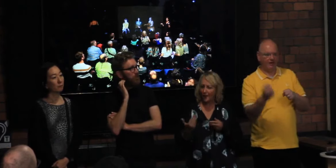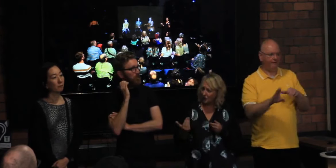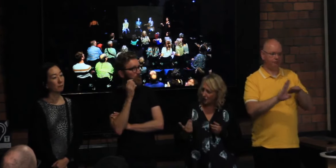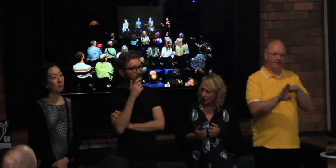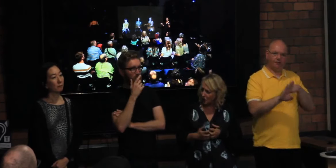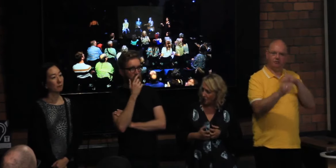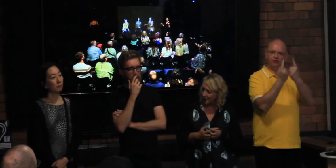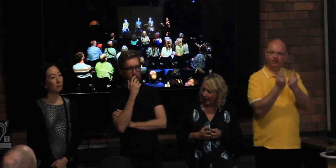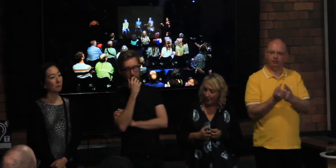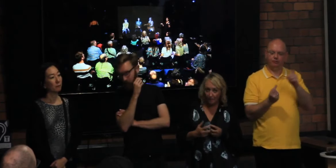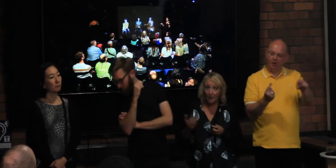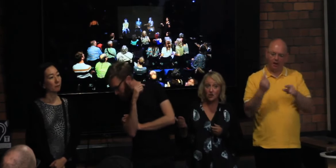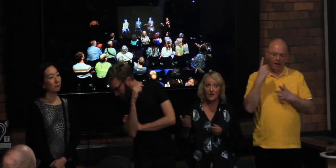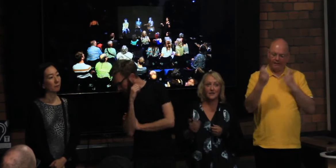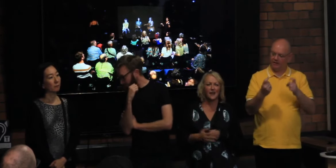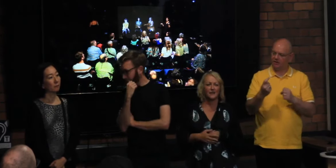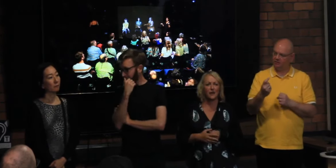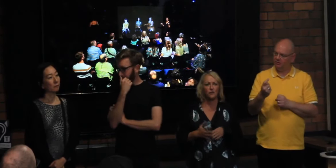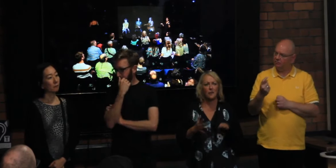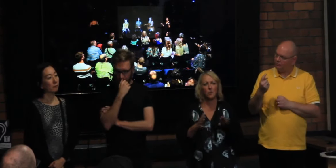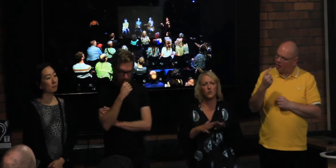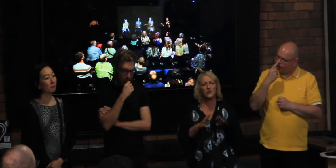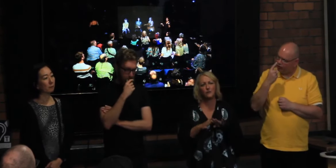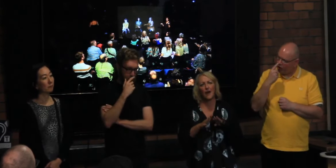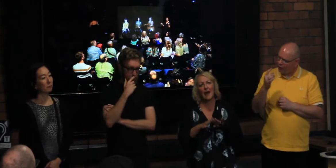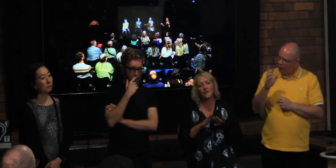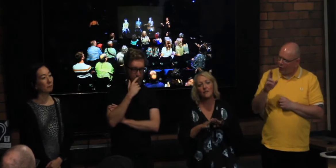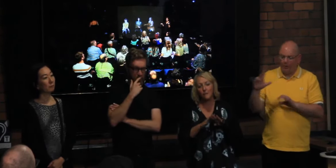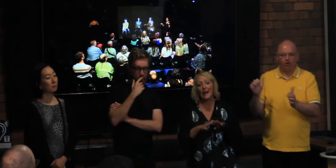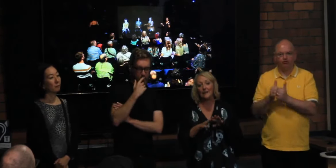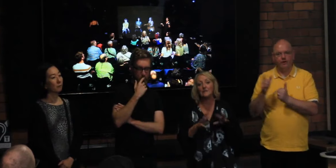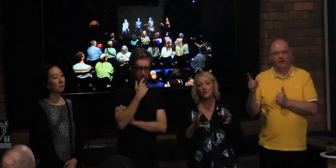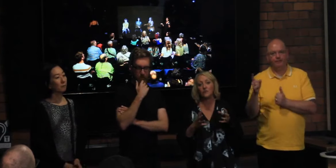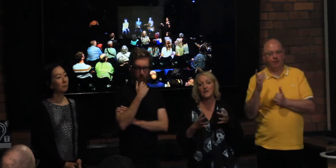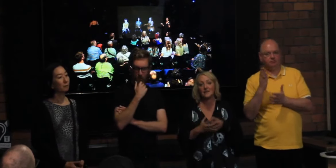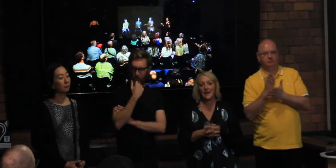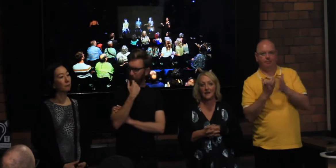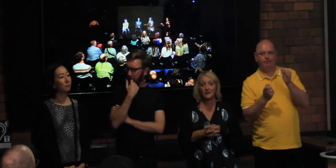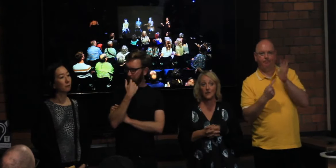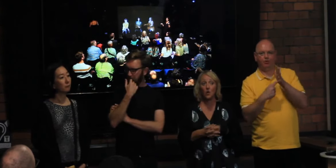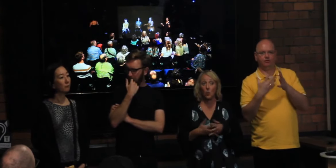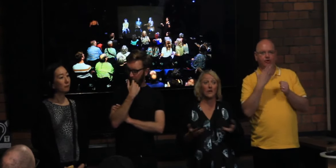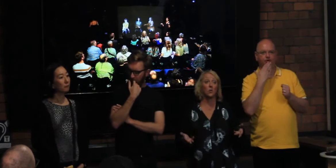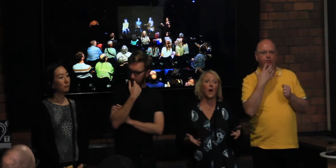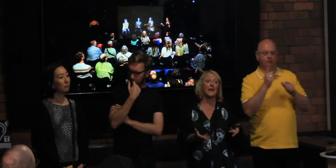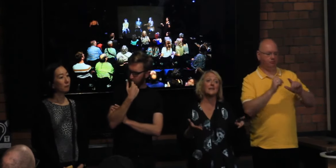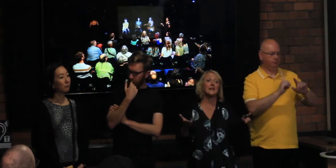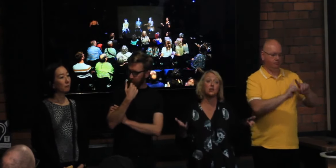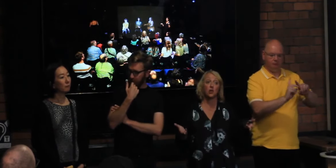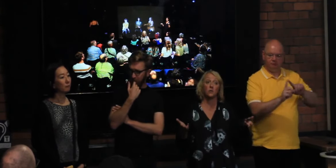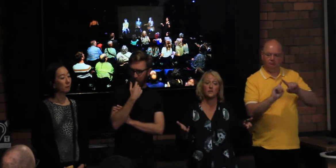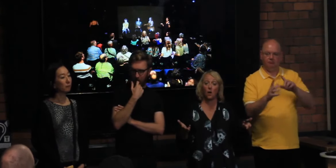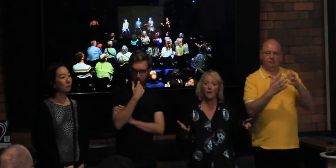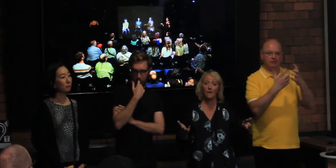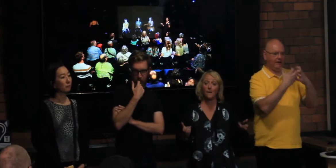us, I think Chisato would say, but maybe she can say herself, the importance of having the blend of these things. We could quite easily